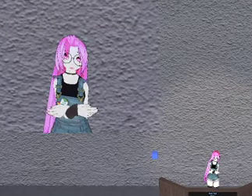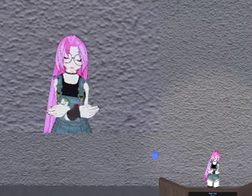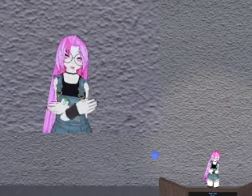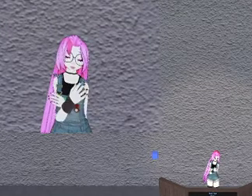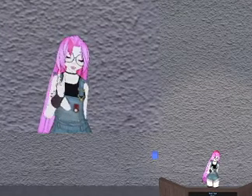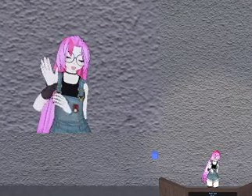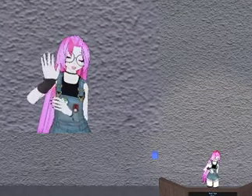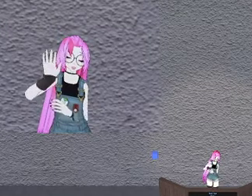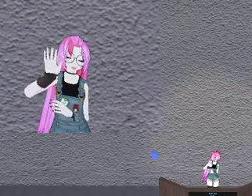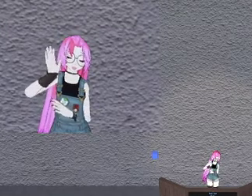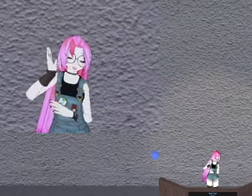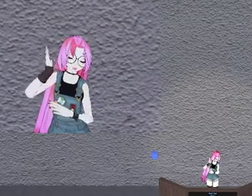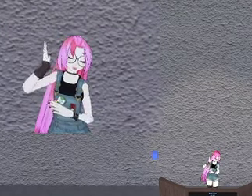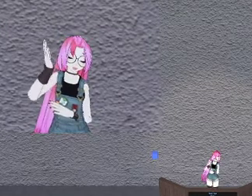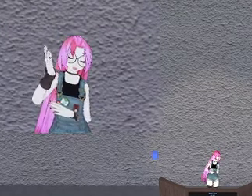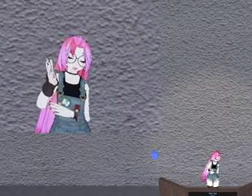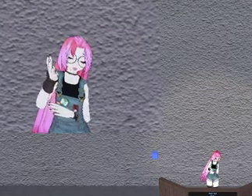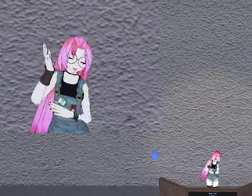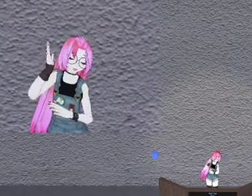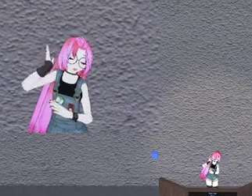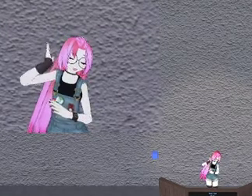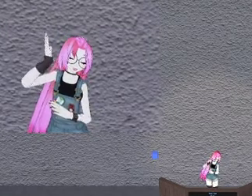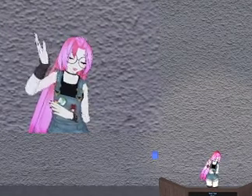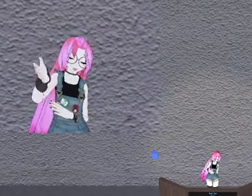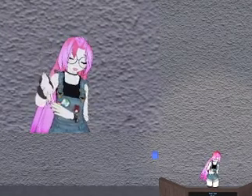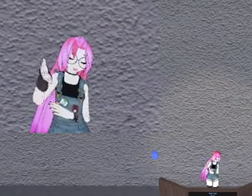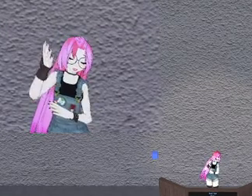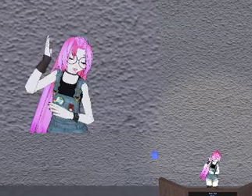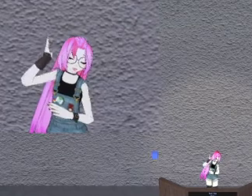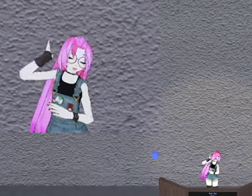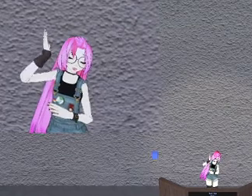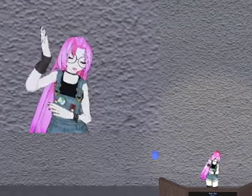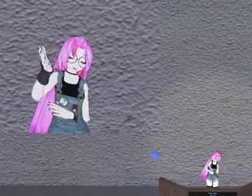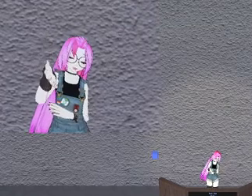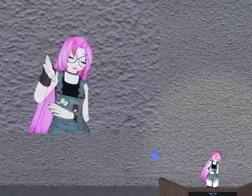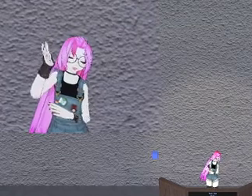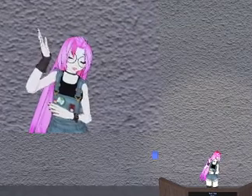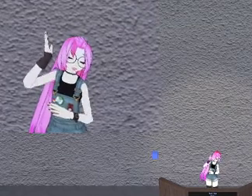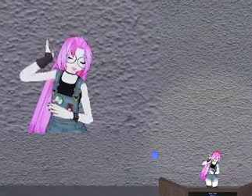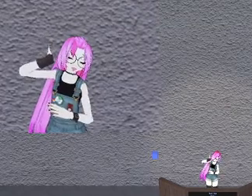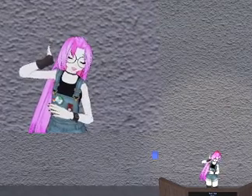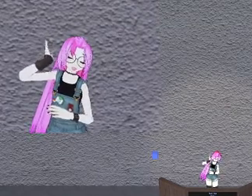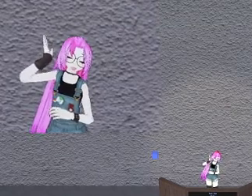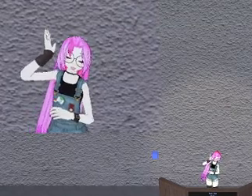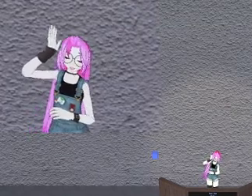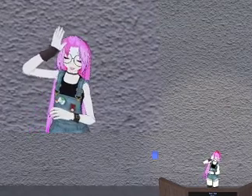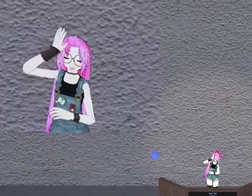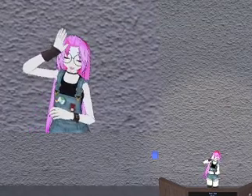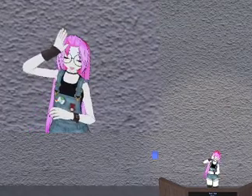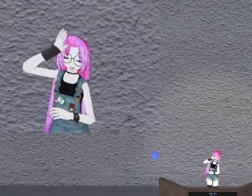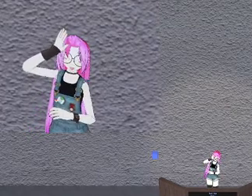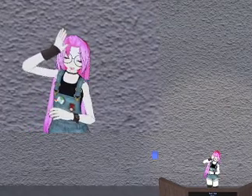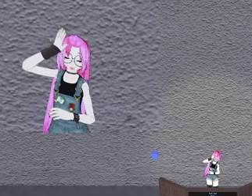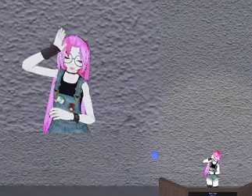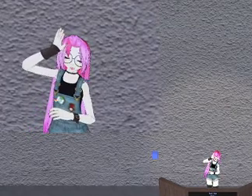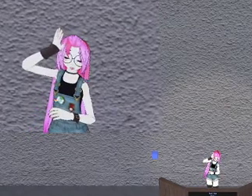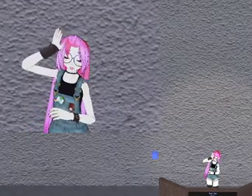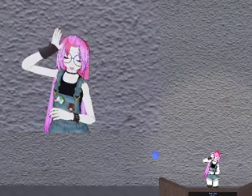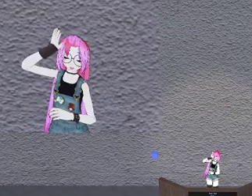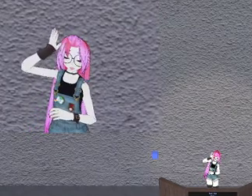or is there Yeah, something or just future. You don't have to do a W do hand. You future? could Yeah, just do that open hand. So yeah, or yeah. I actually had a student bring